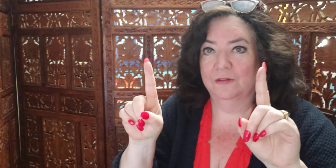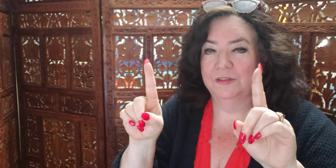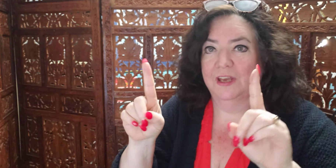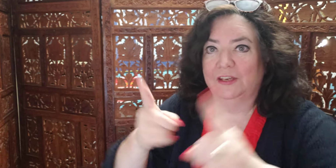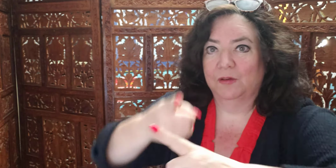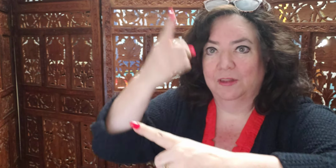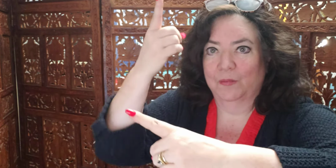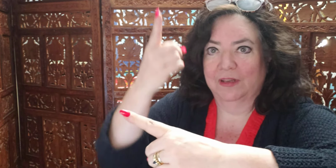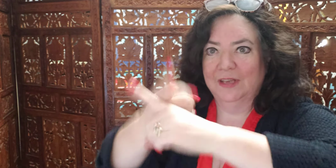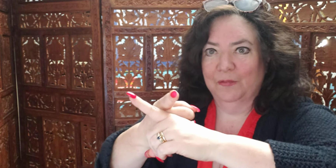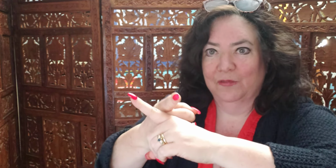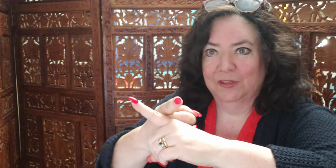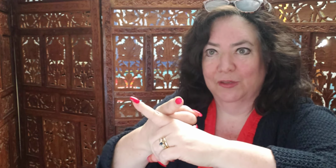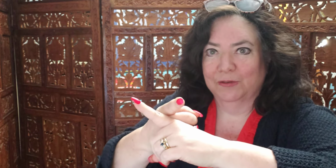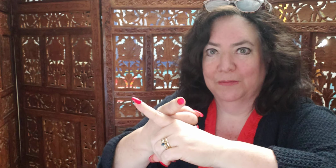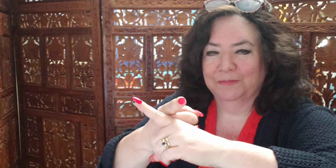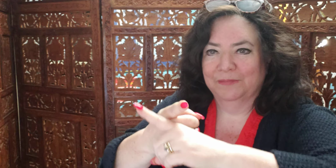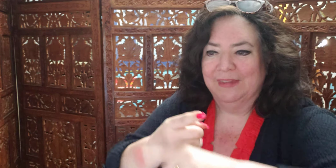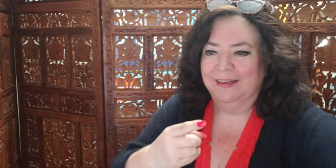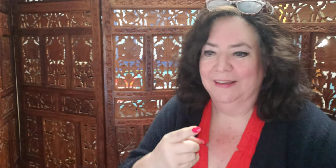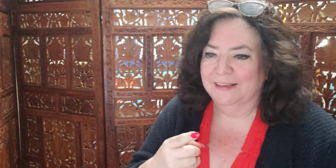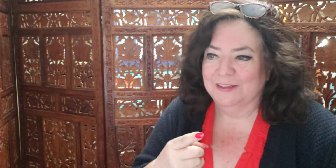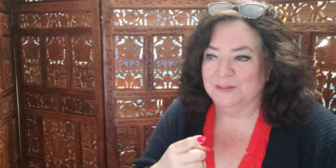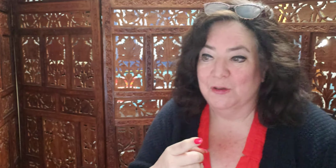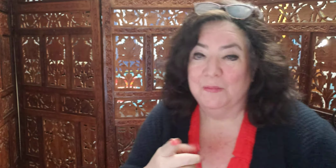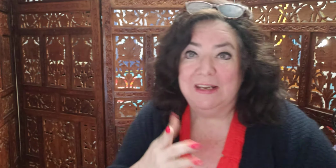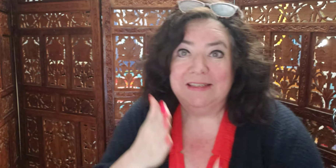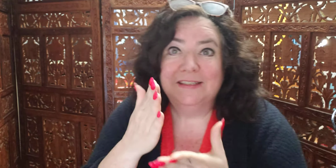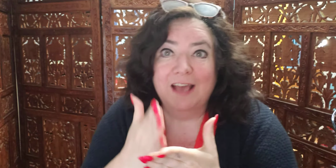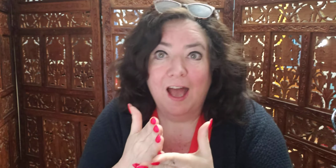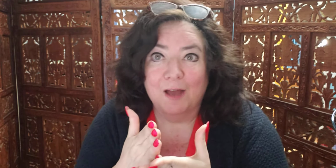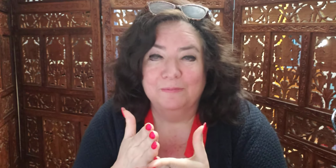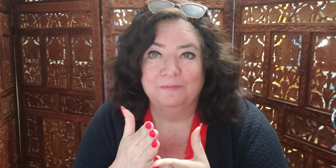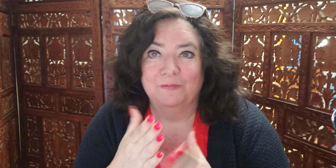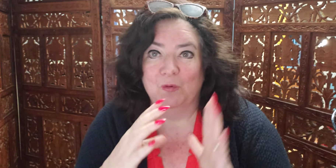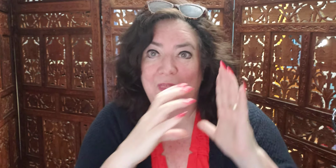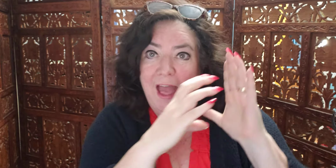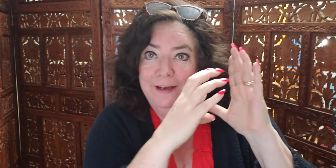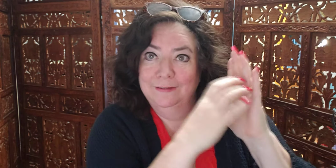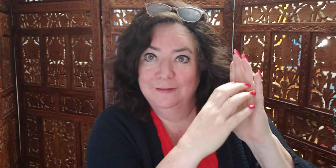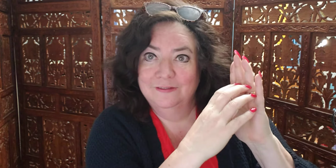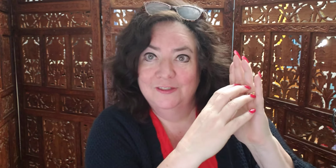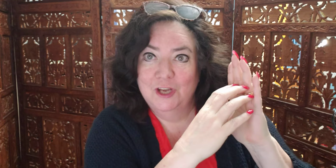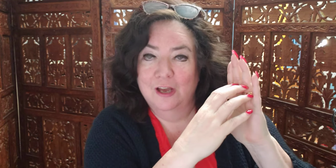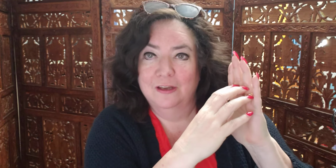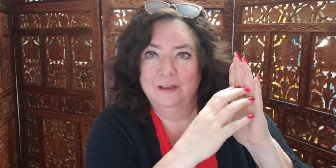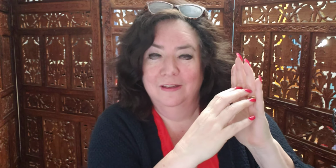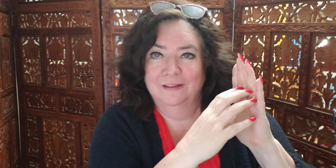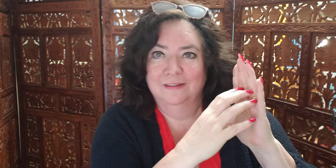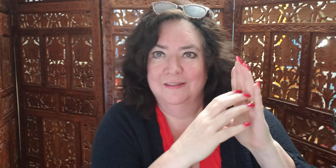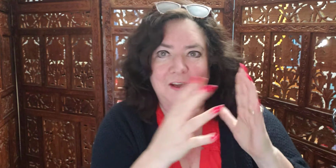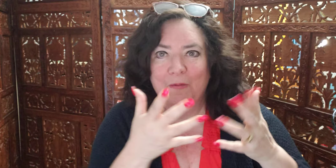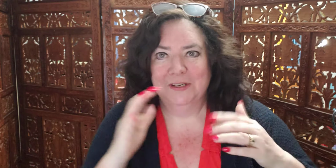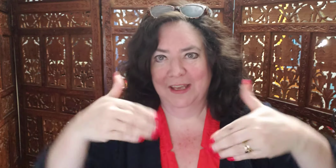fingers and you hit them on top of each other. So I'm going to stop with that chunk. So I don't want you to